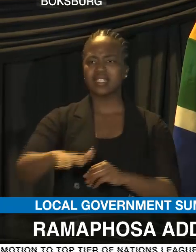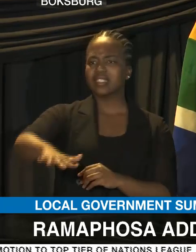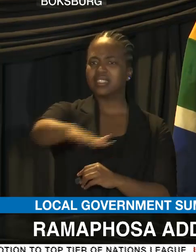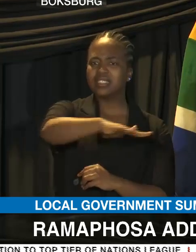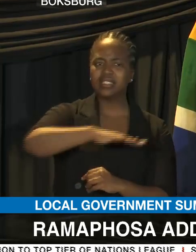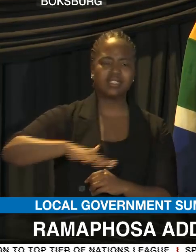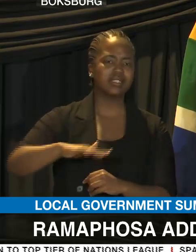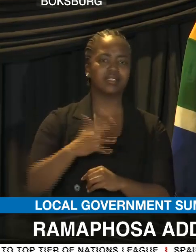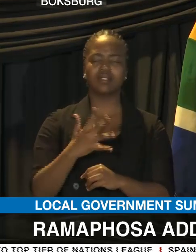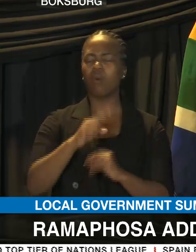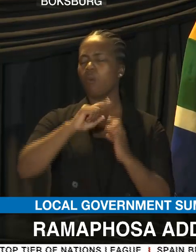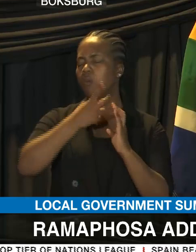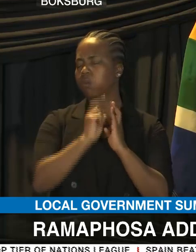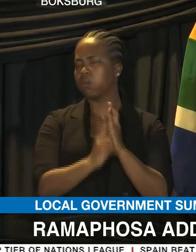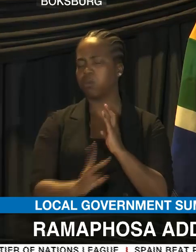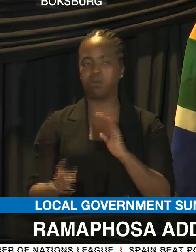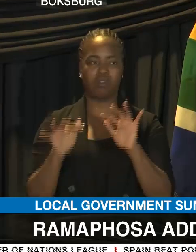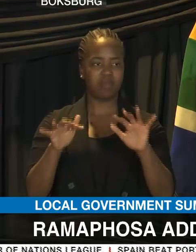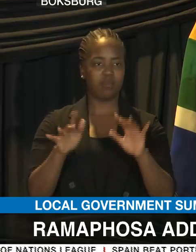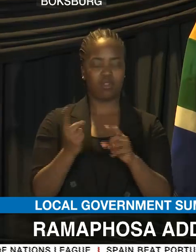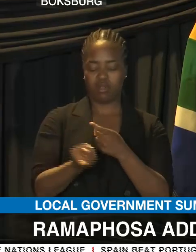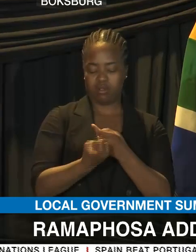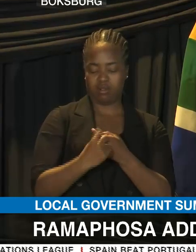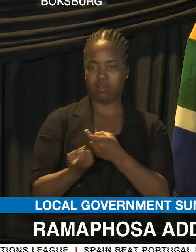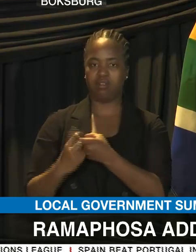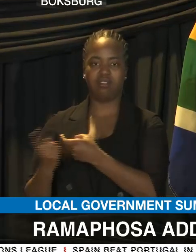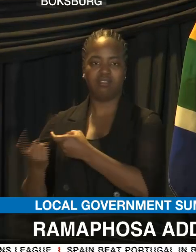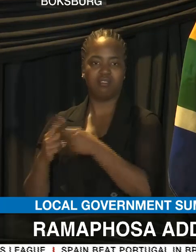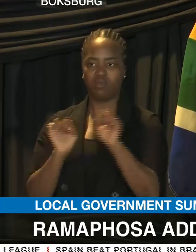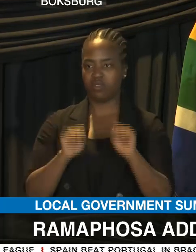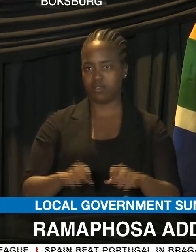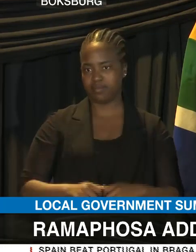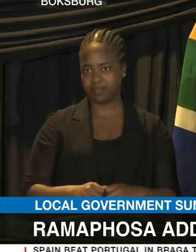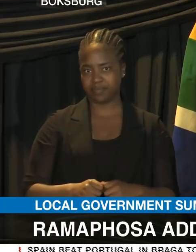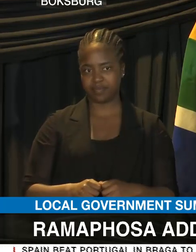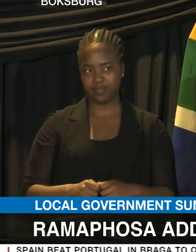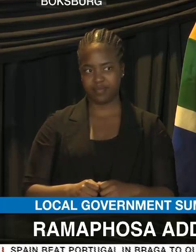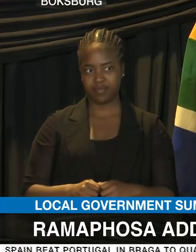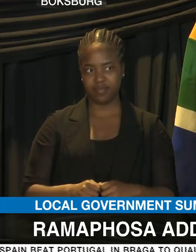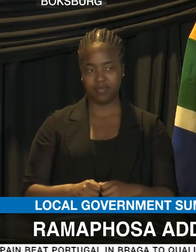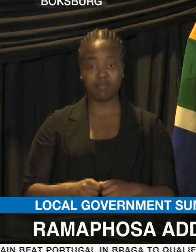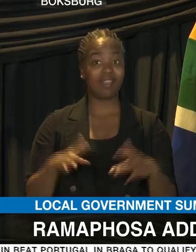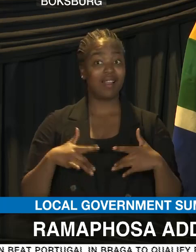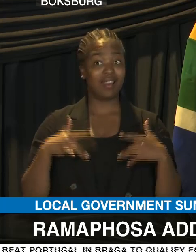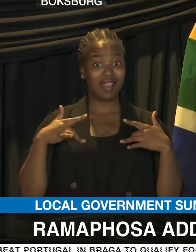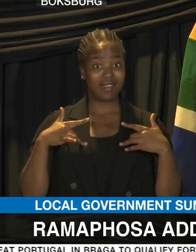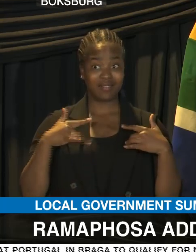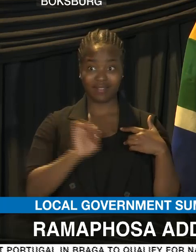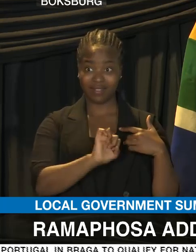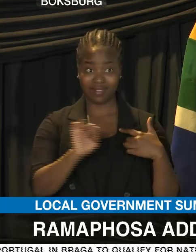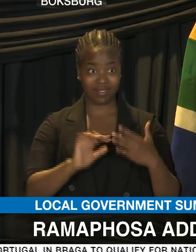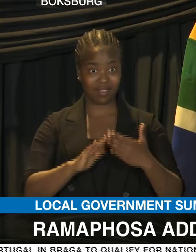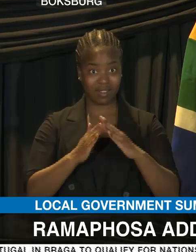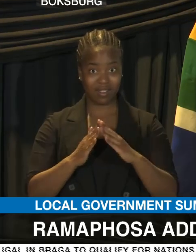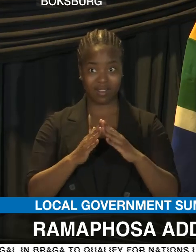area, and all other social partners. It means improving the quality and efficiency of